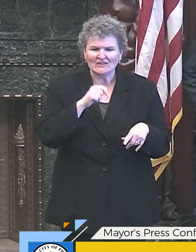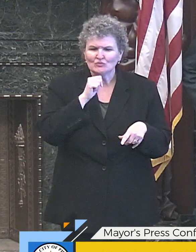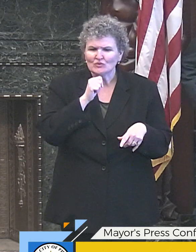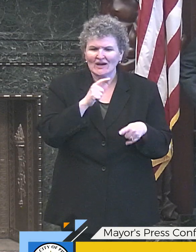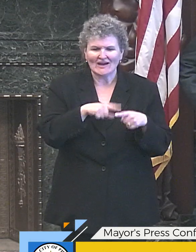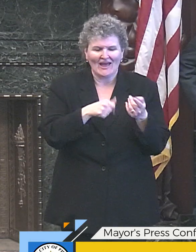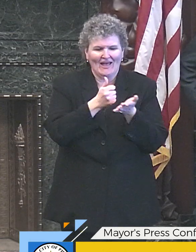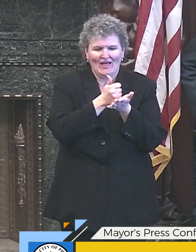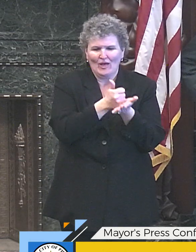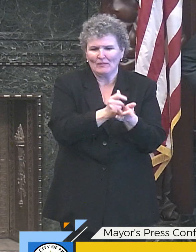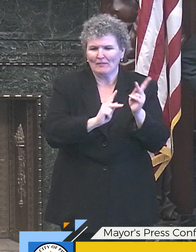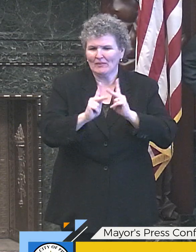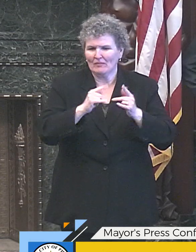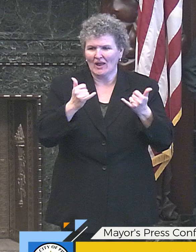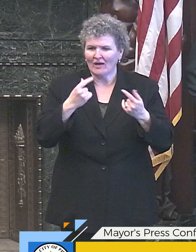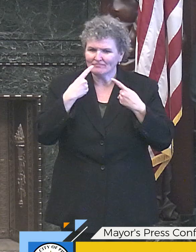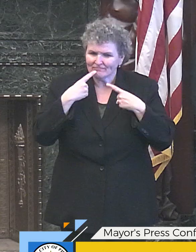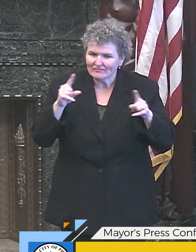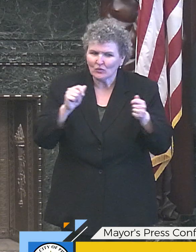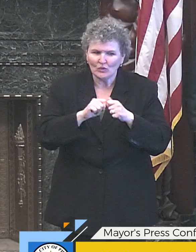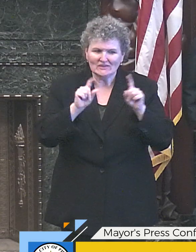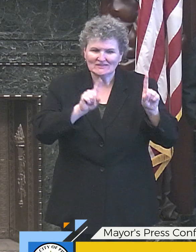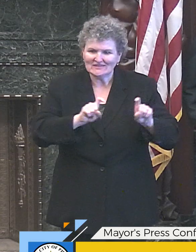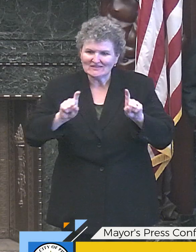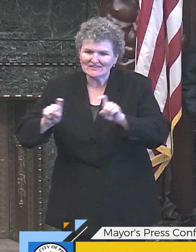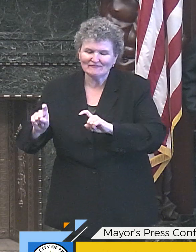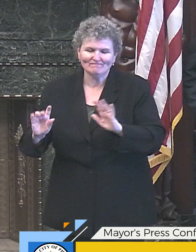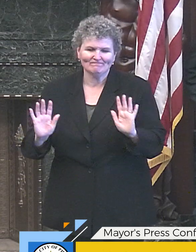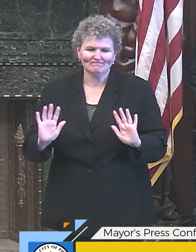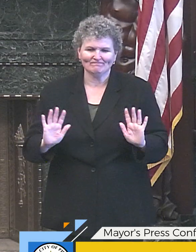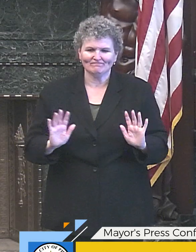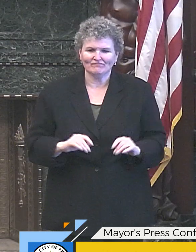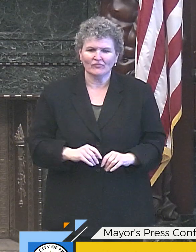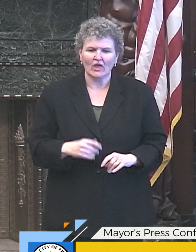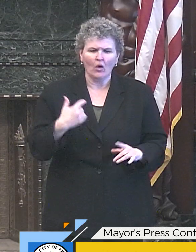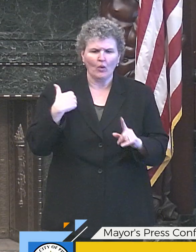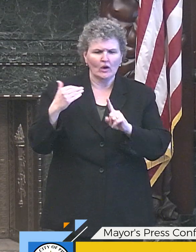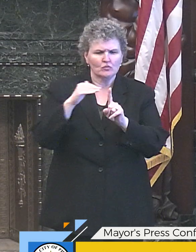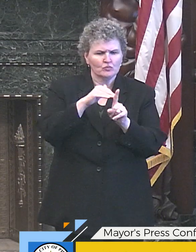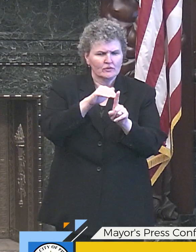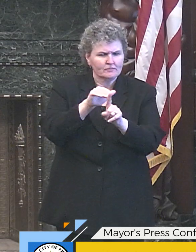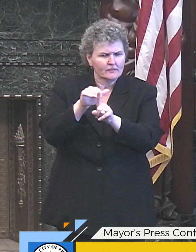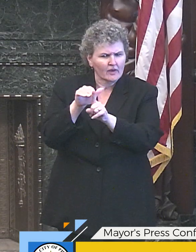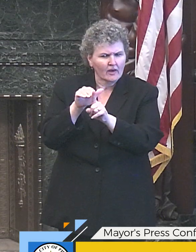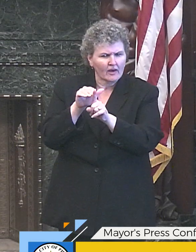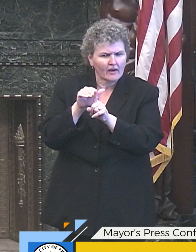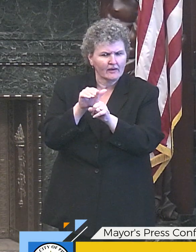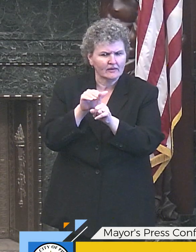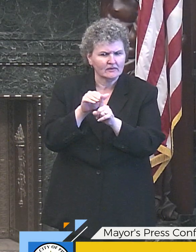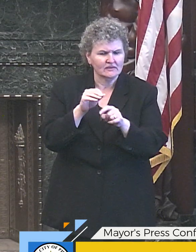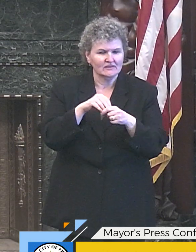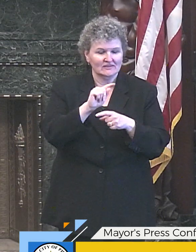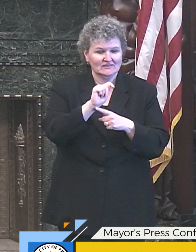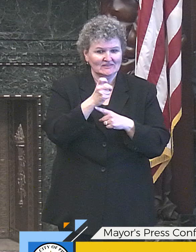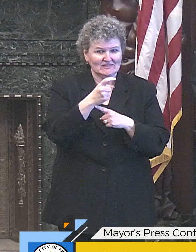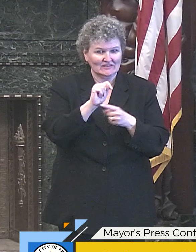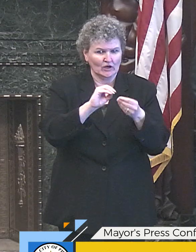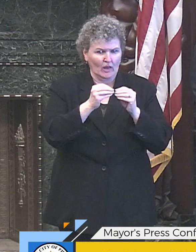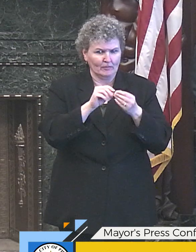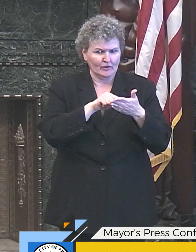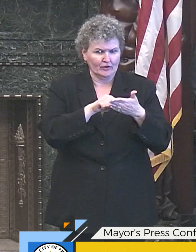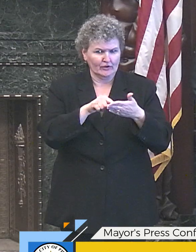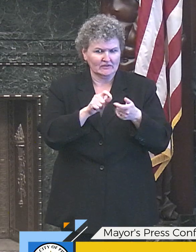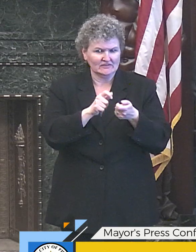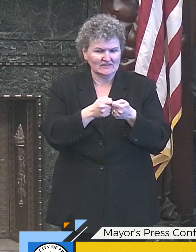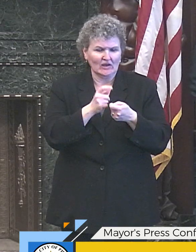people being tested. And I was gently reminded that I did not provide the text number. So if people could please